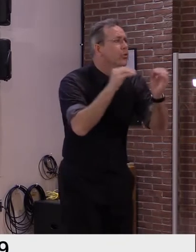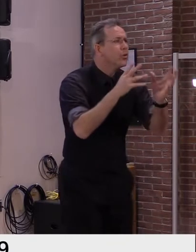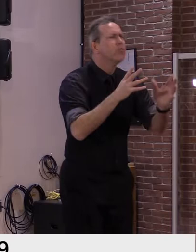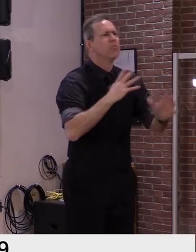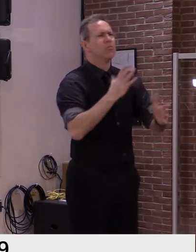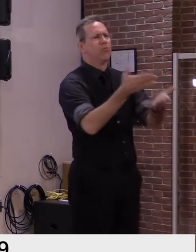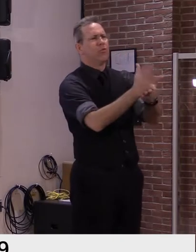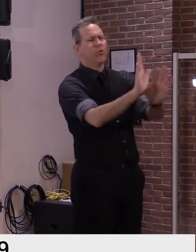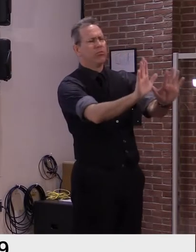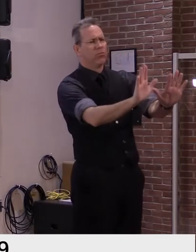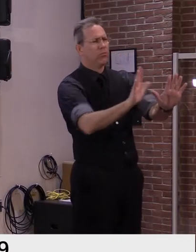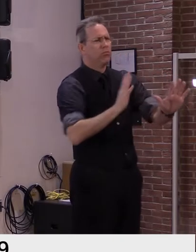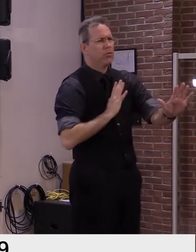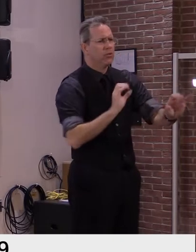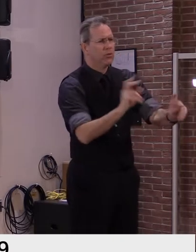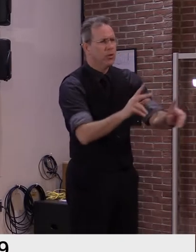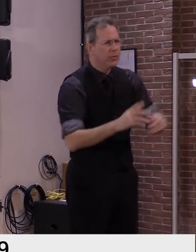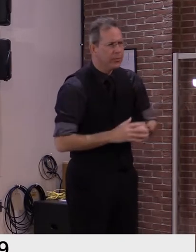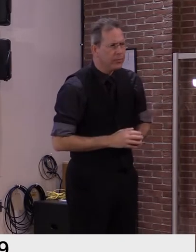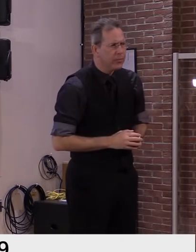provider.